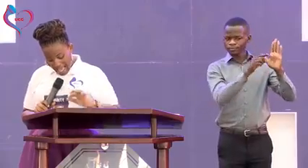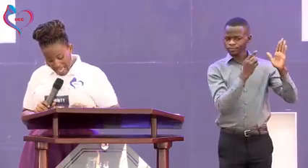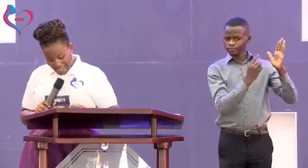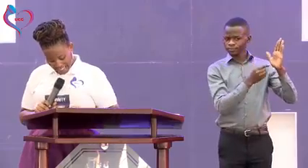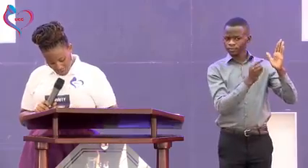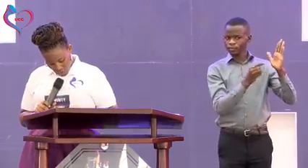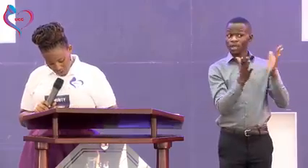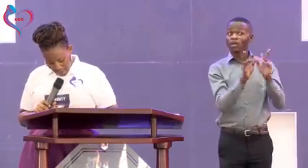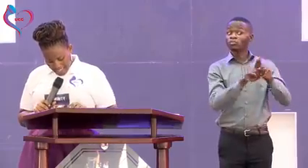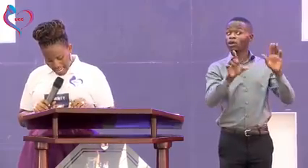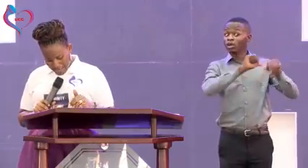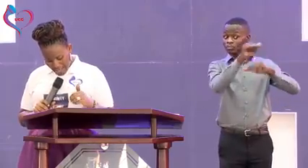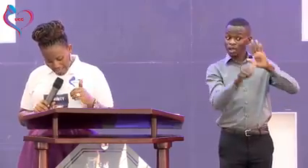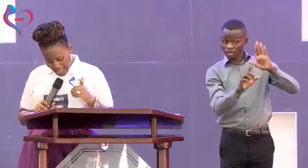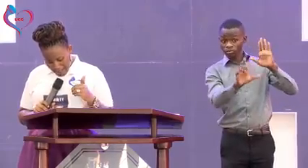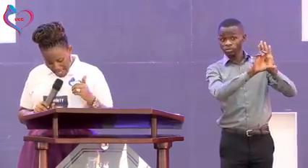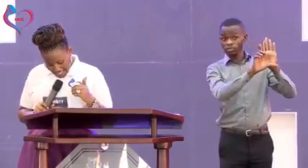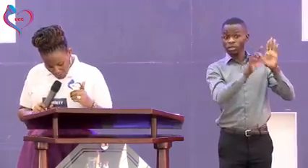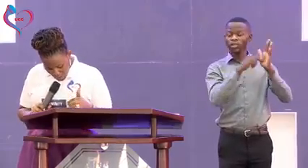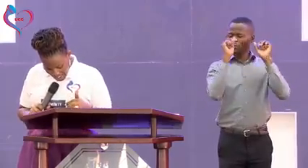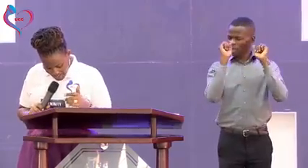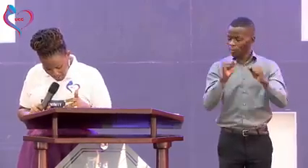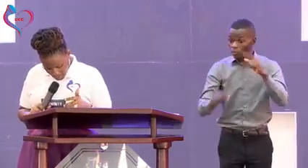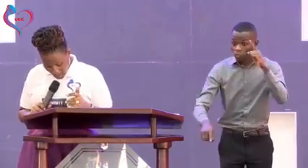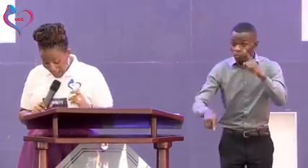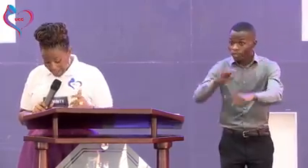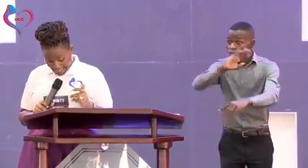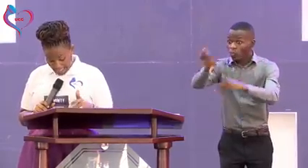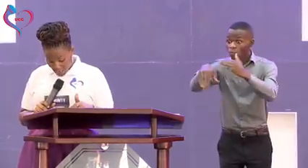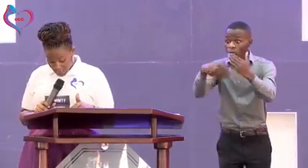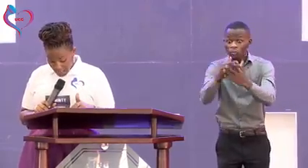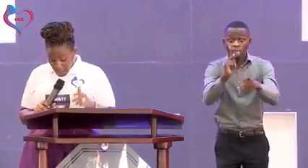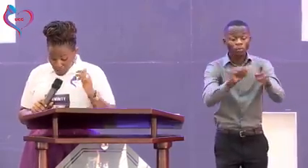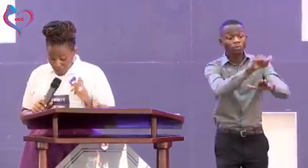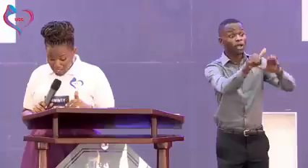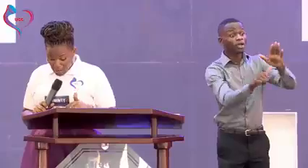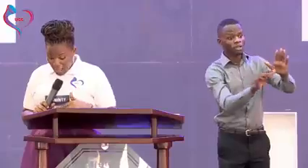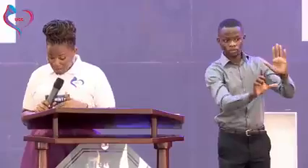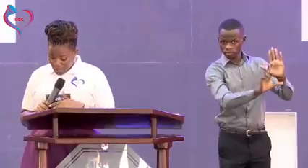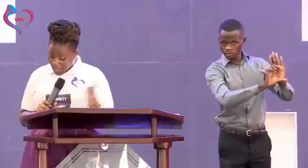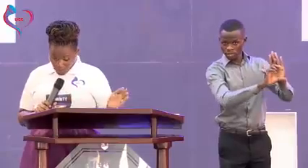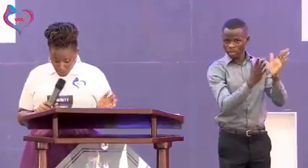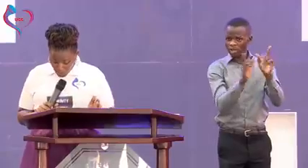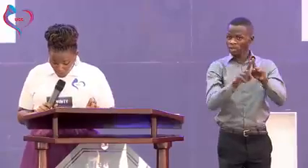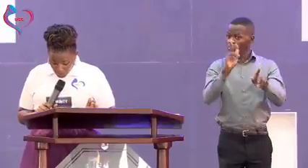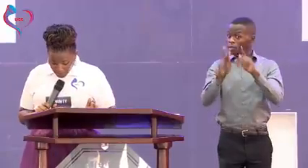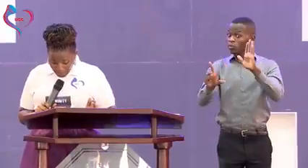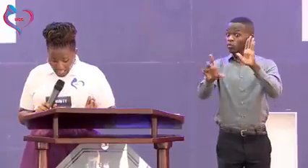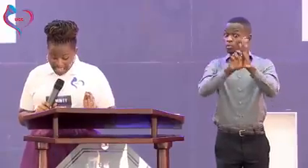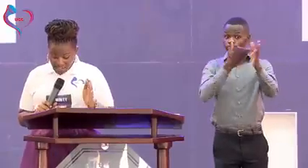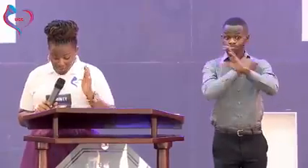as under the law, that I might win those who are under the law. To those who are without